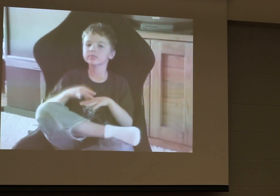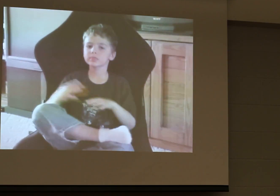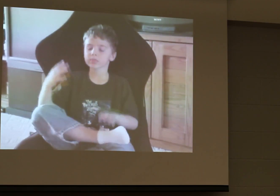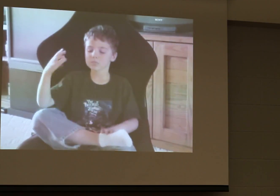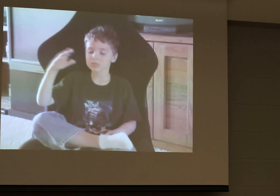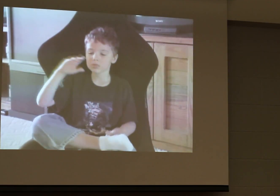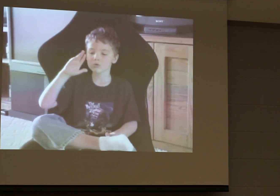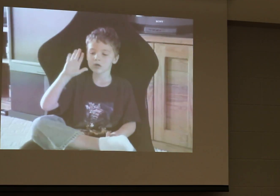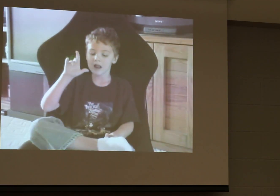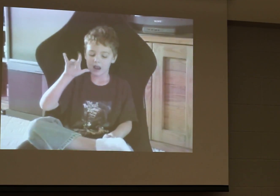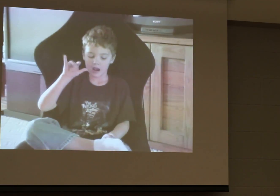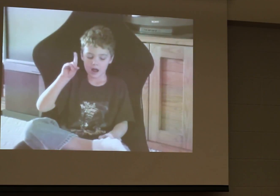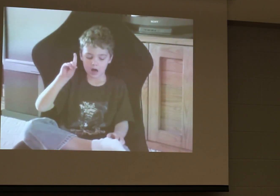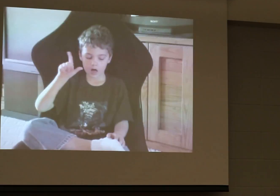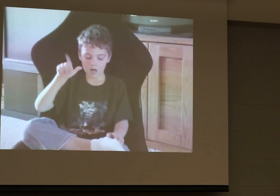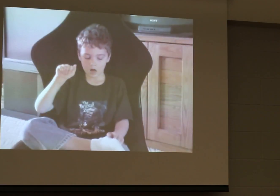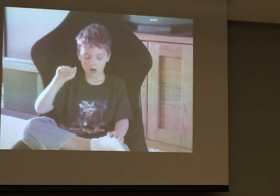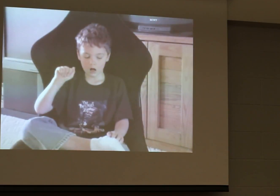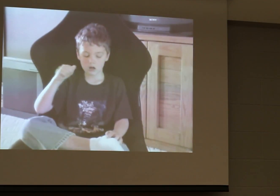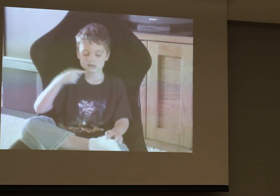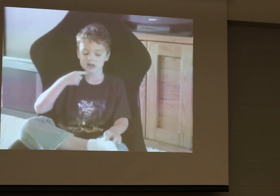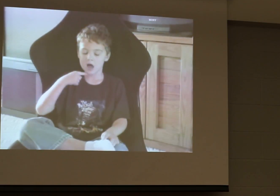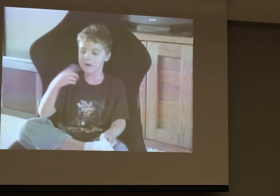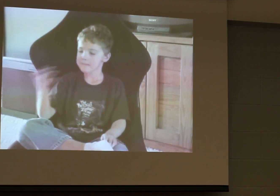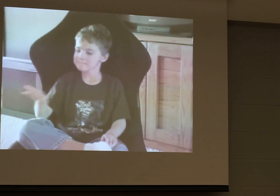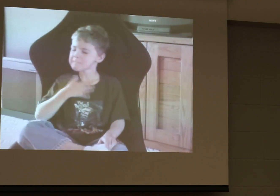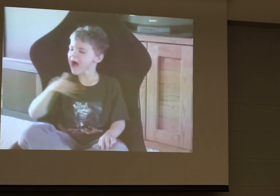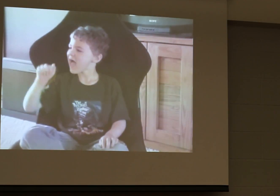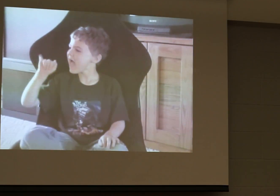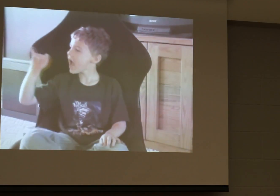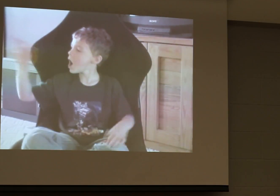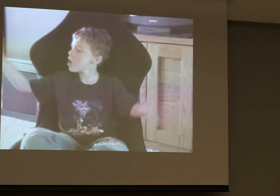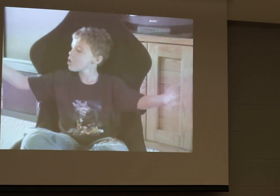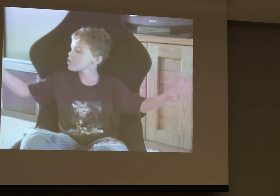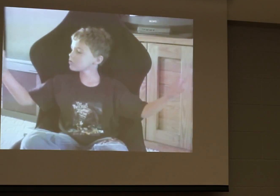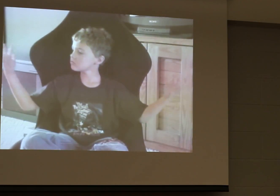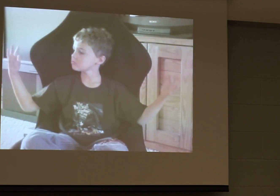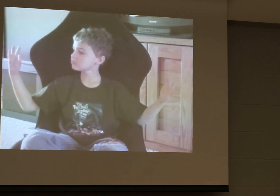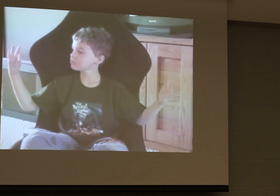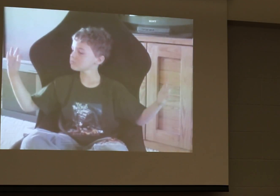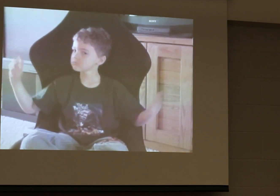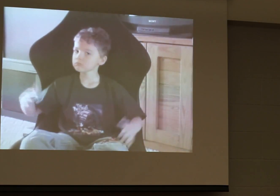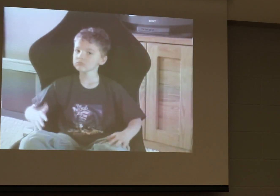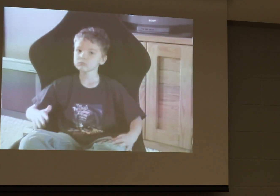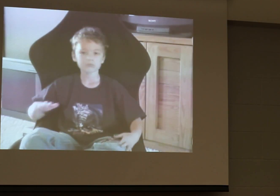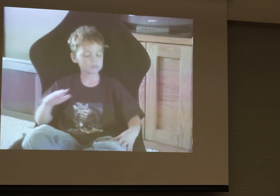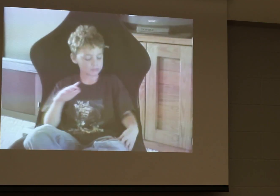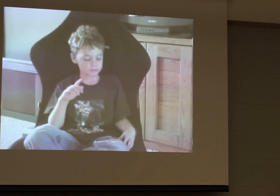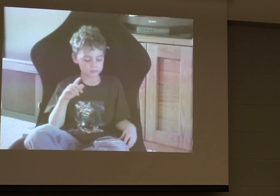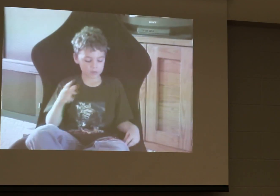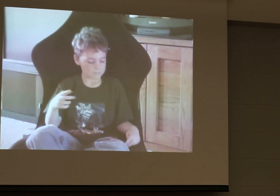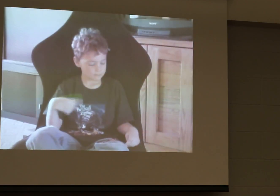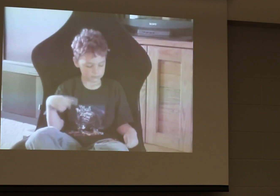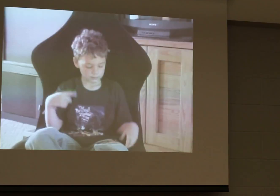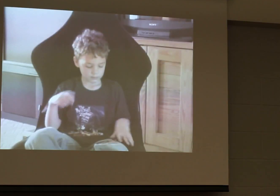Rupert said, "This is my island, my earth." And Olivia says, "This air is